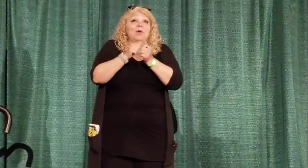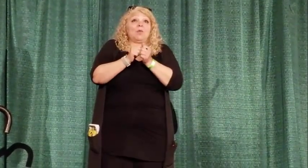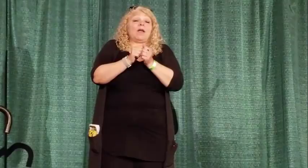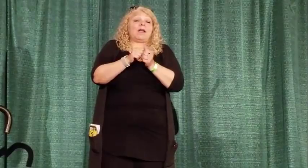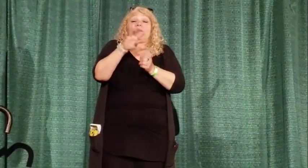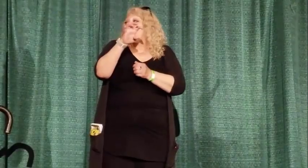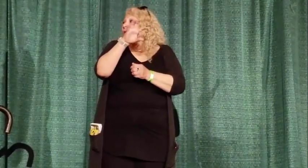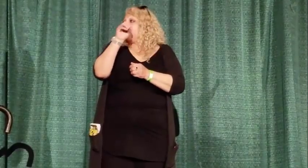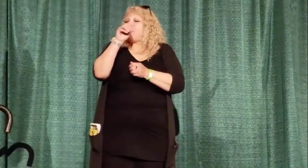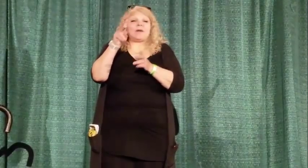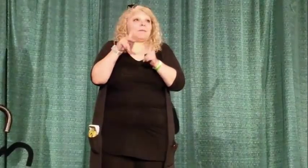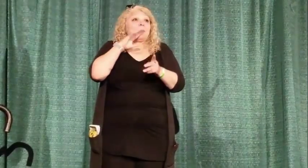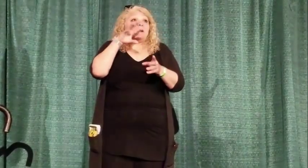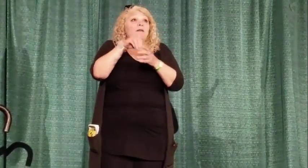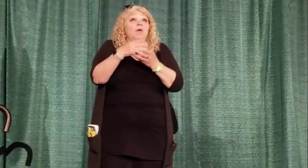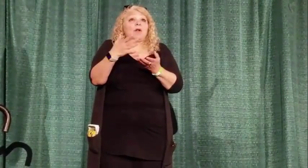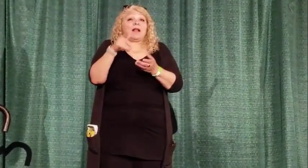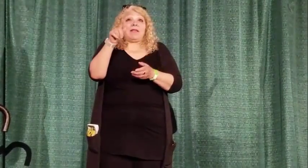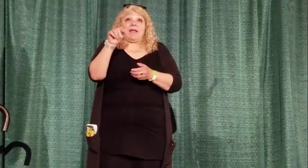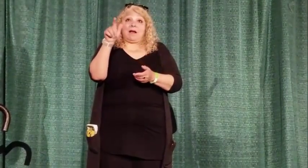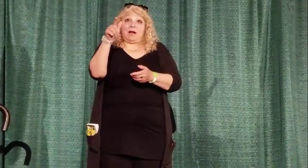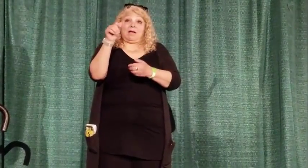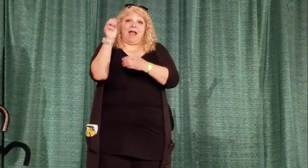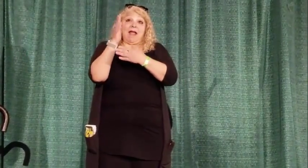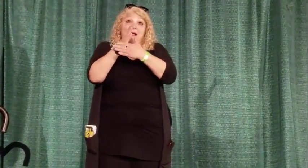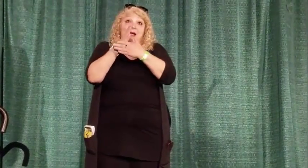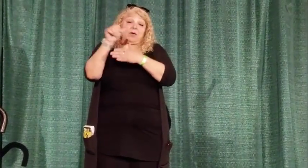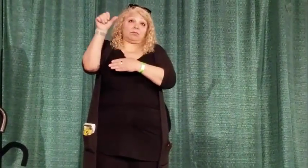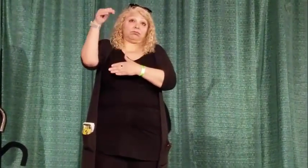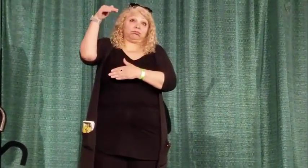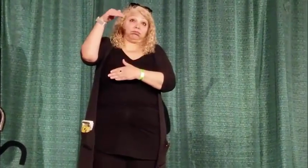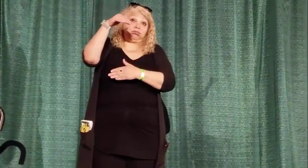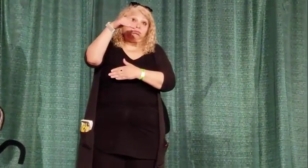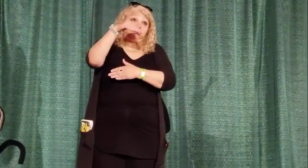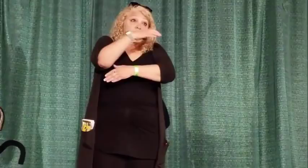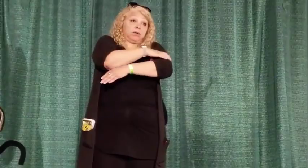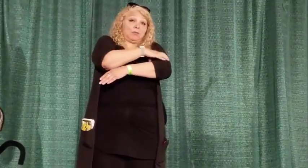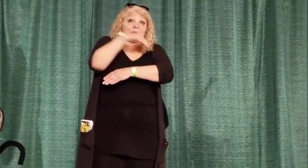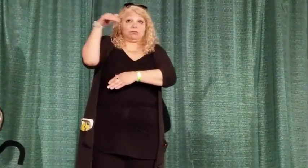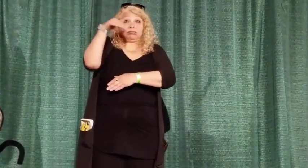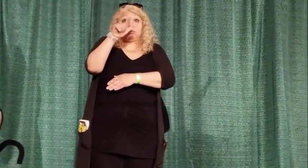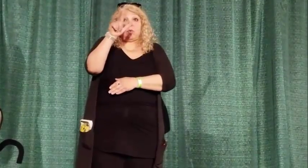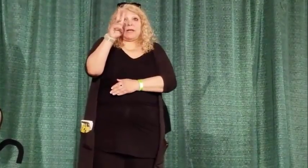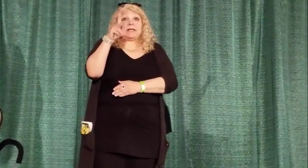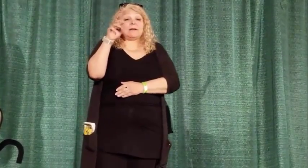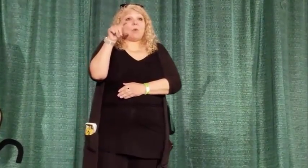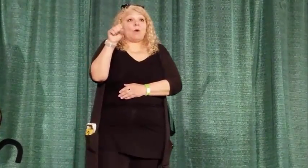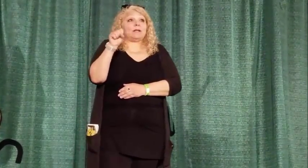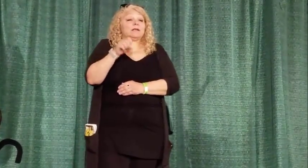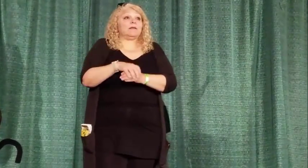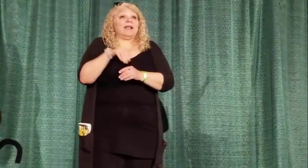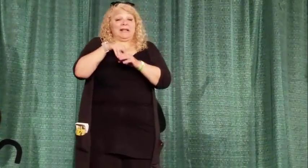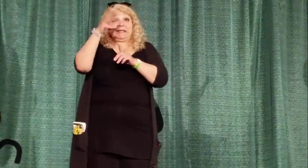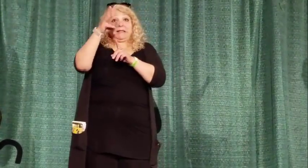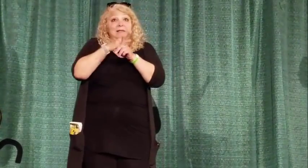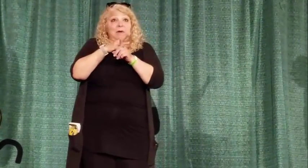participants. On the average, it lowered their blood pressure systolic blood pressure 26 points in 6